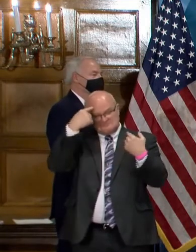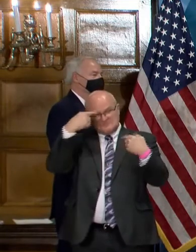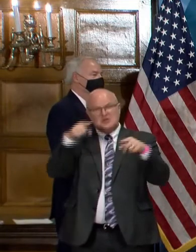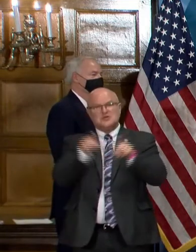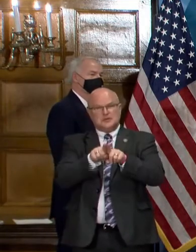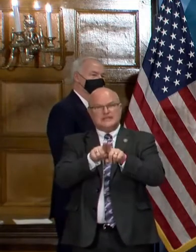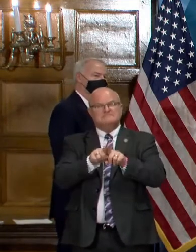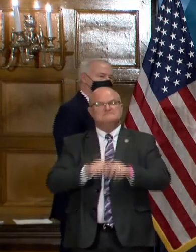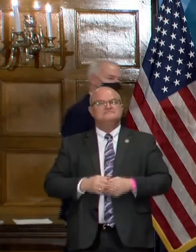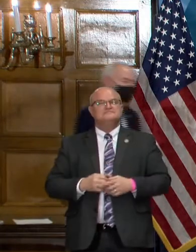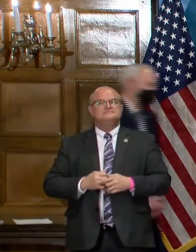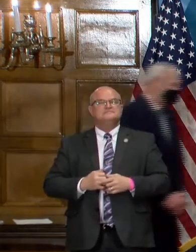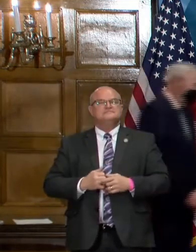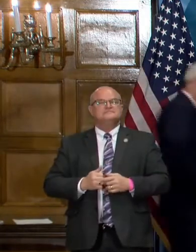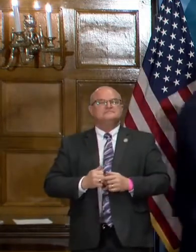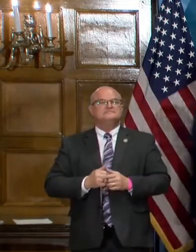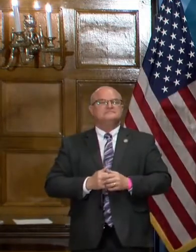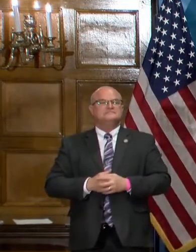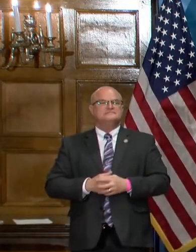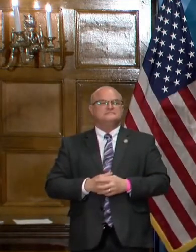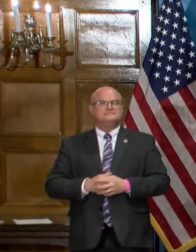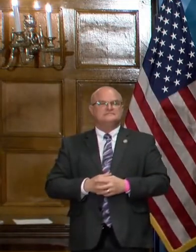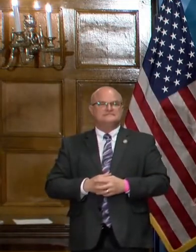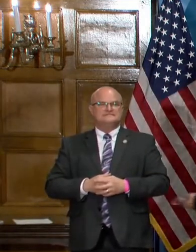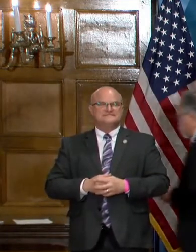fully in accord with this.